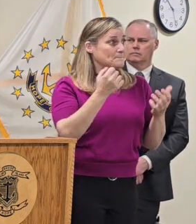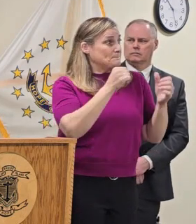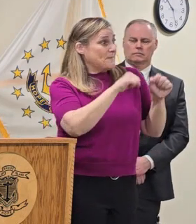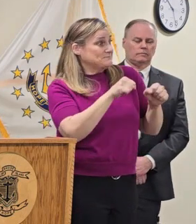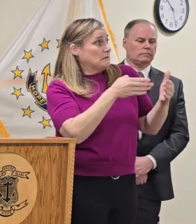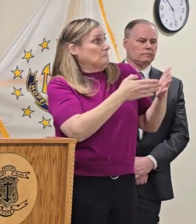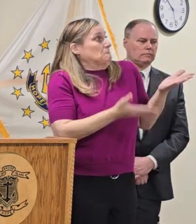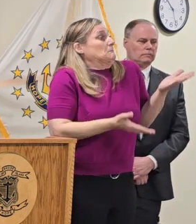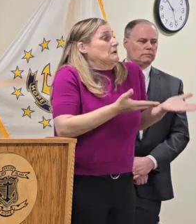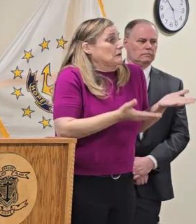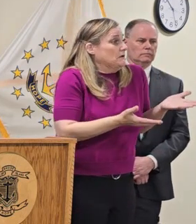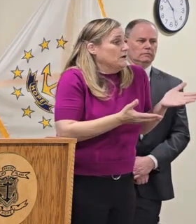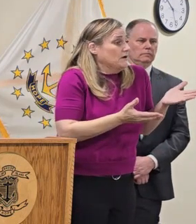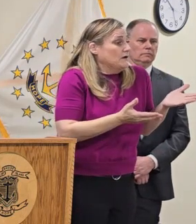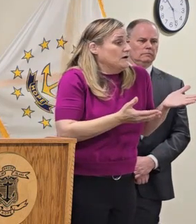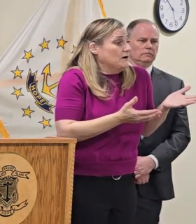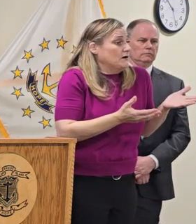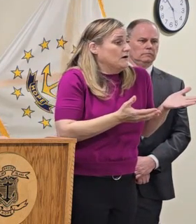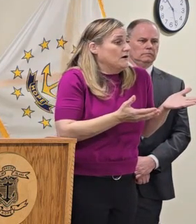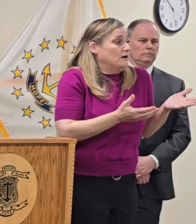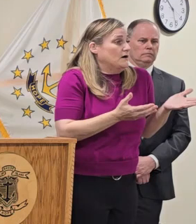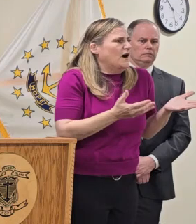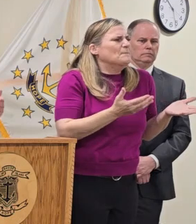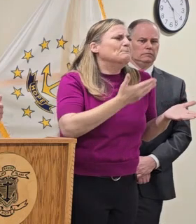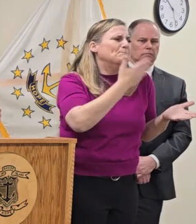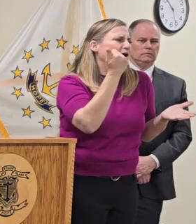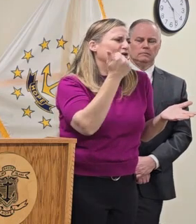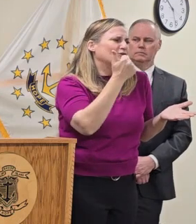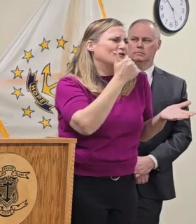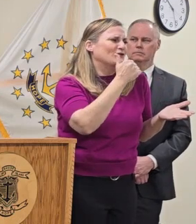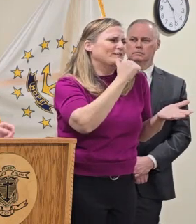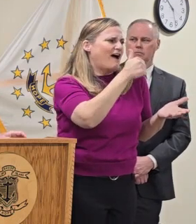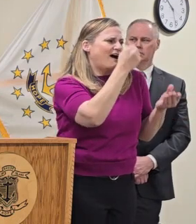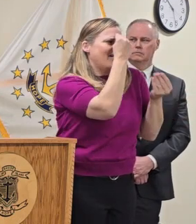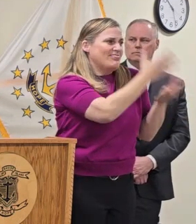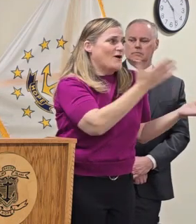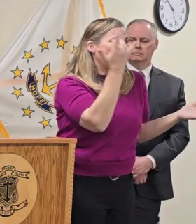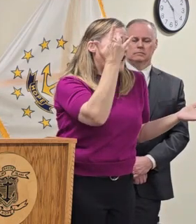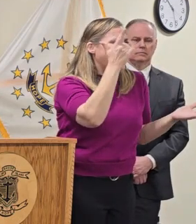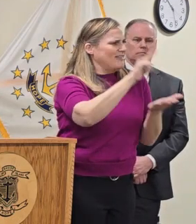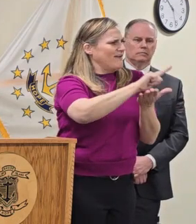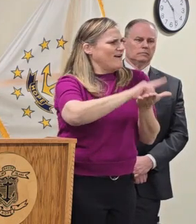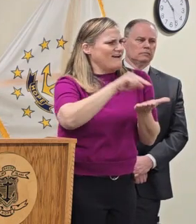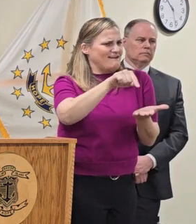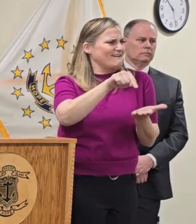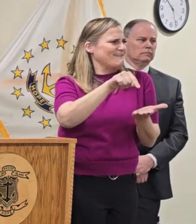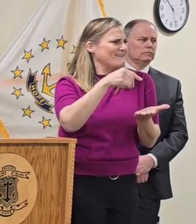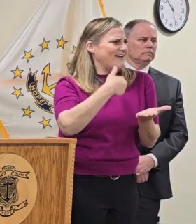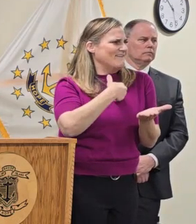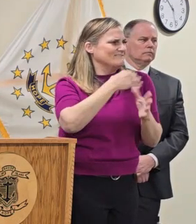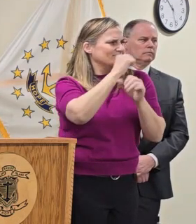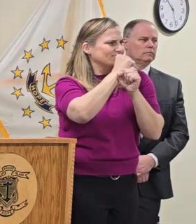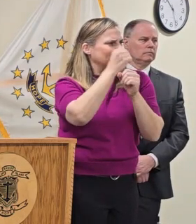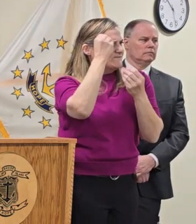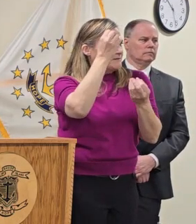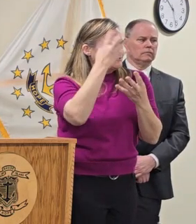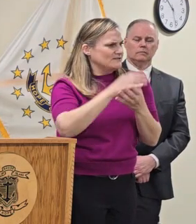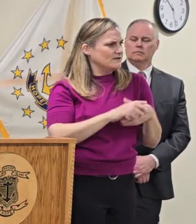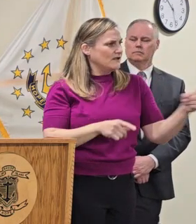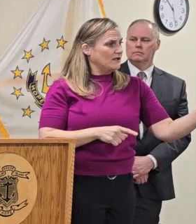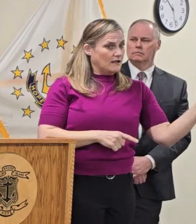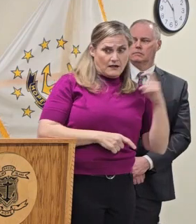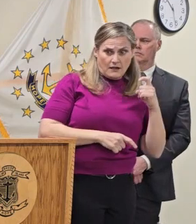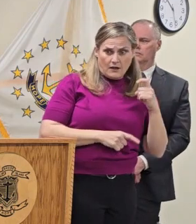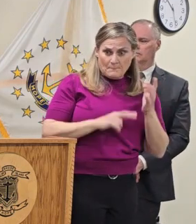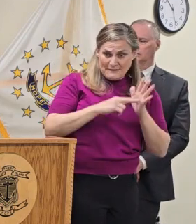out there shooting from the hip. And people who do shoot from the hip could potentially cause problems. So is there a gag order to the previous question?